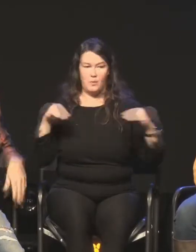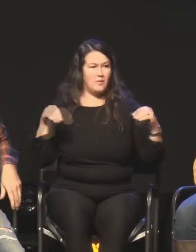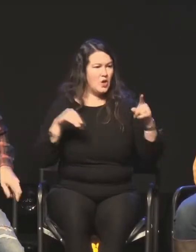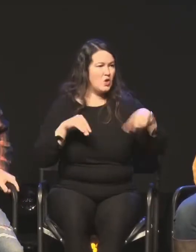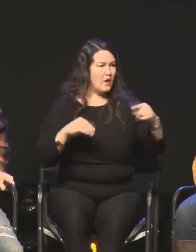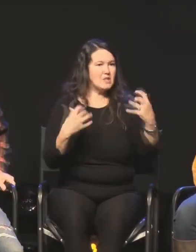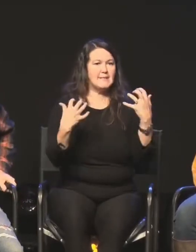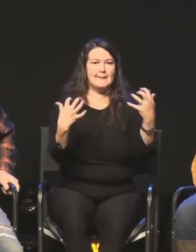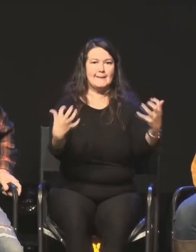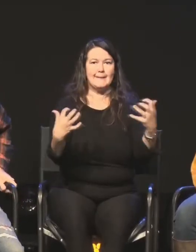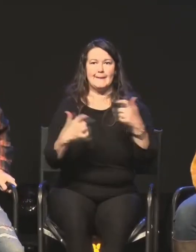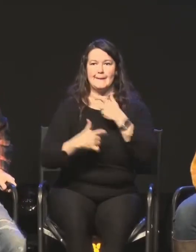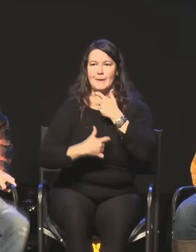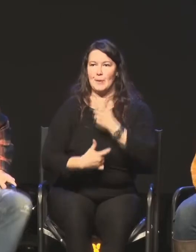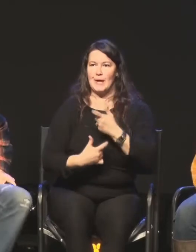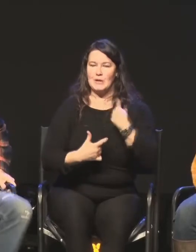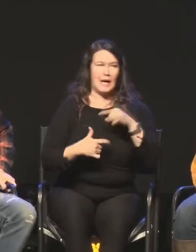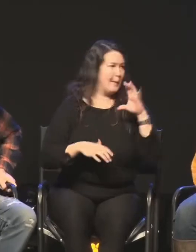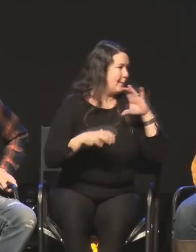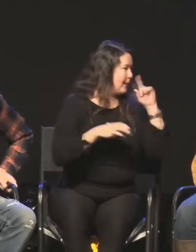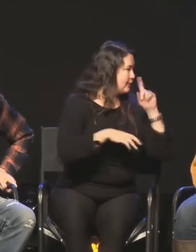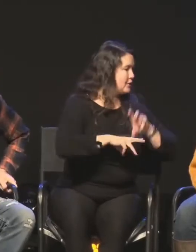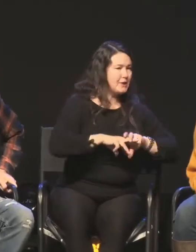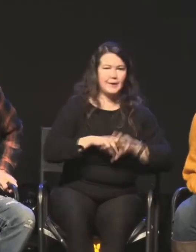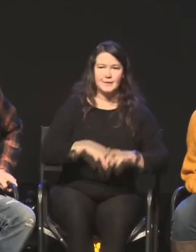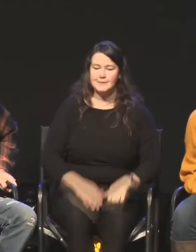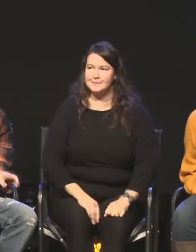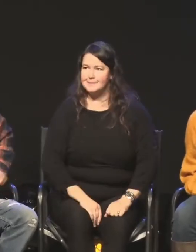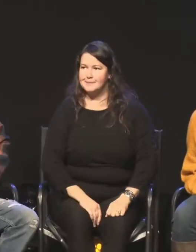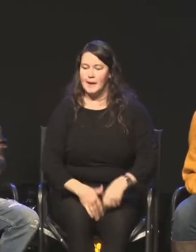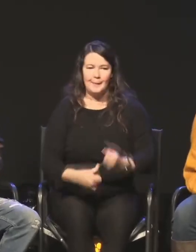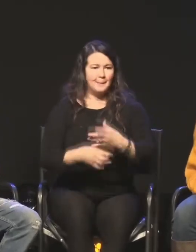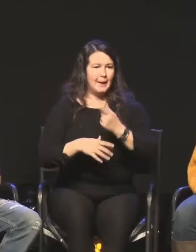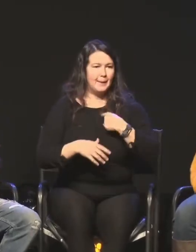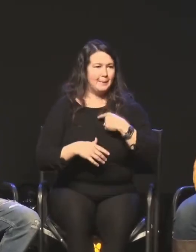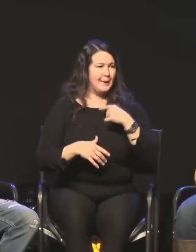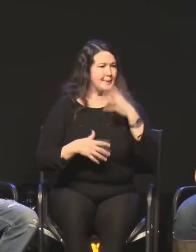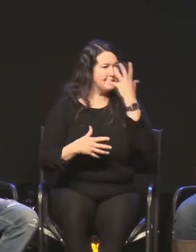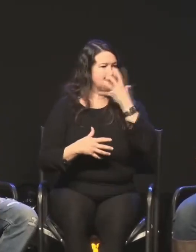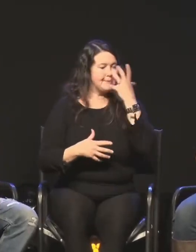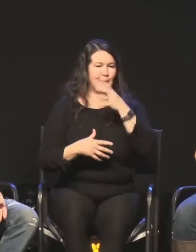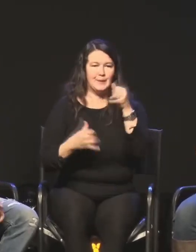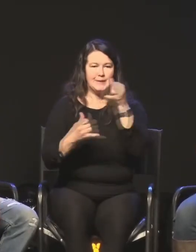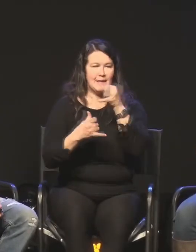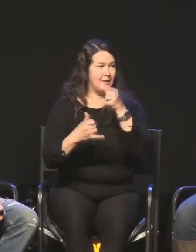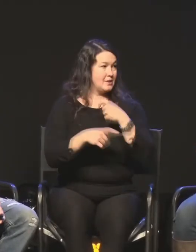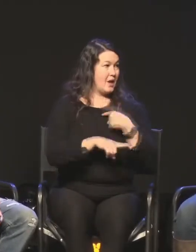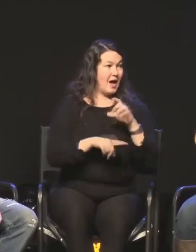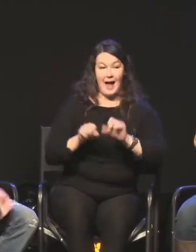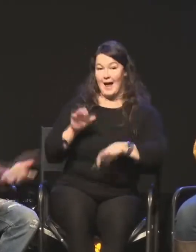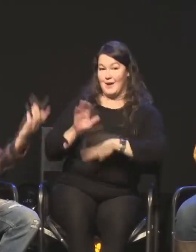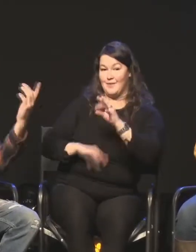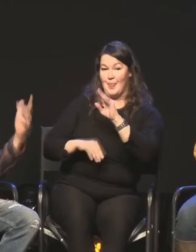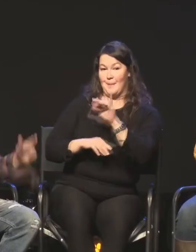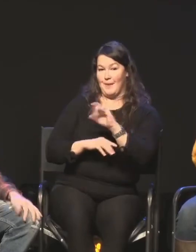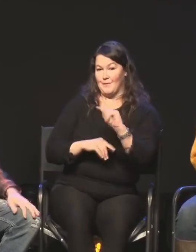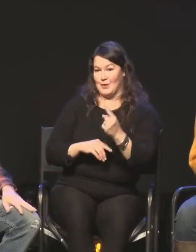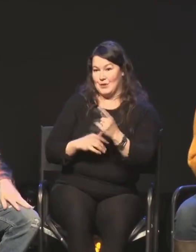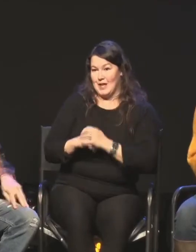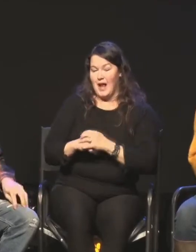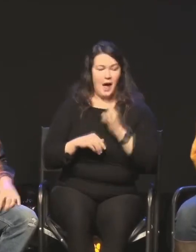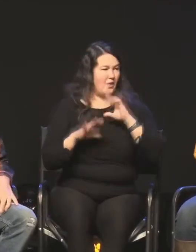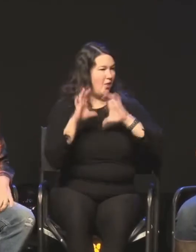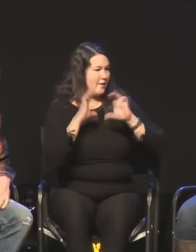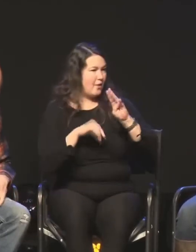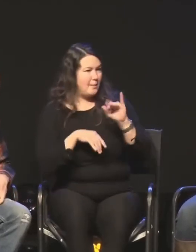you sitting there doing nothing while I'm hunting for chairs, making me look ridiculous. All I had to right. find the mic first. I know. Autumn's Sorry. looking for the